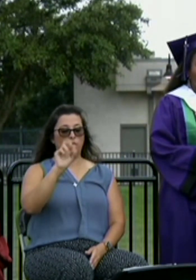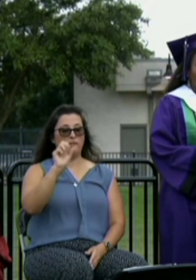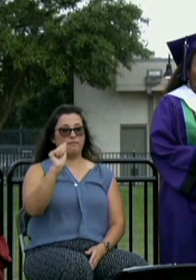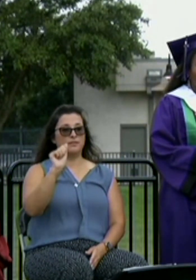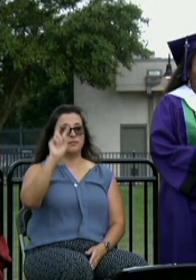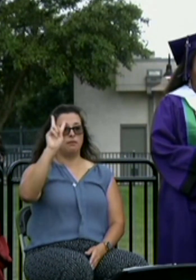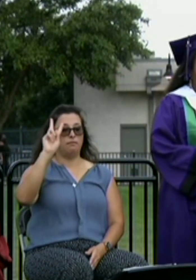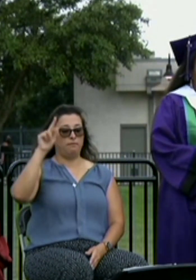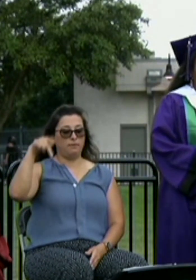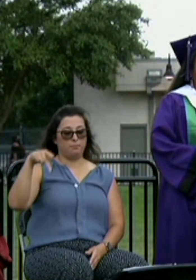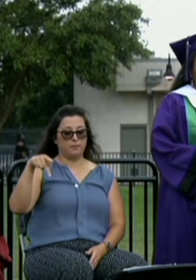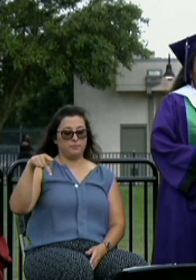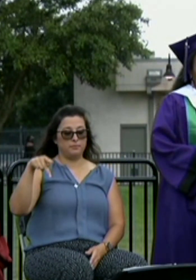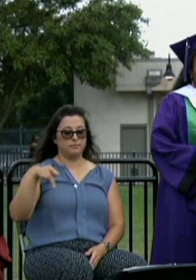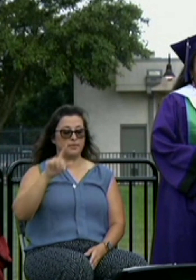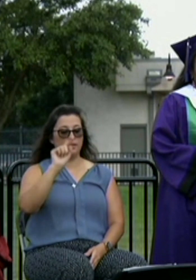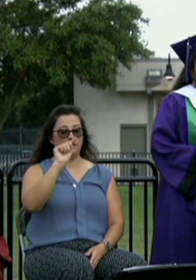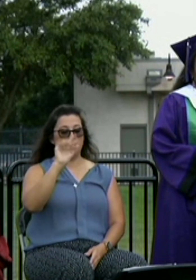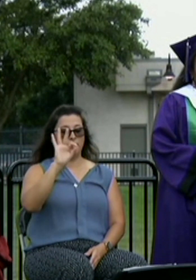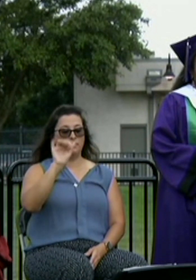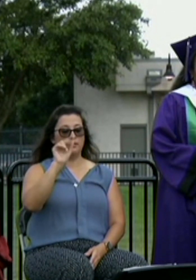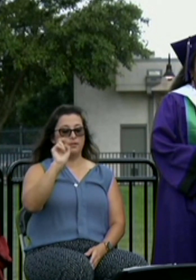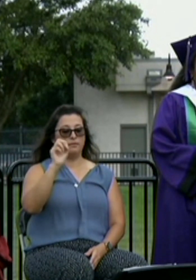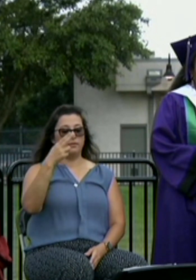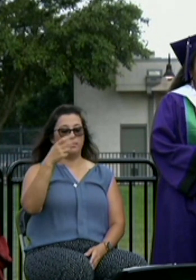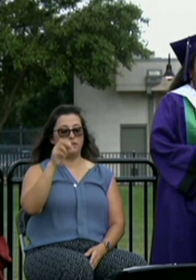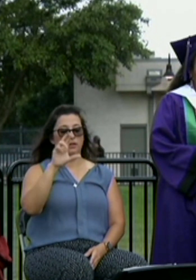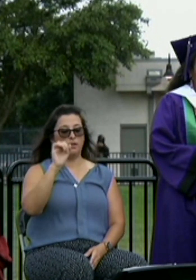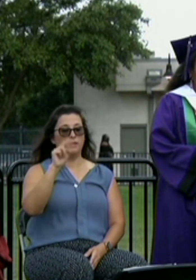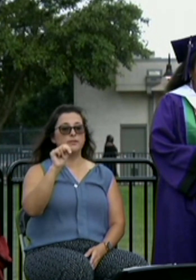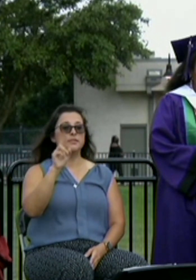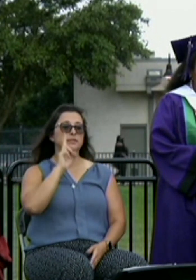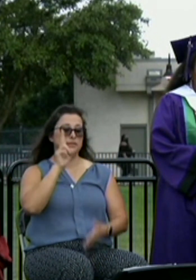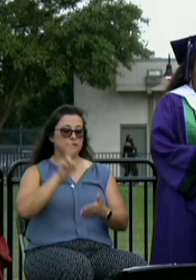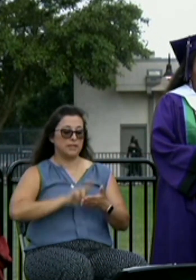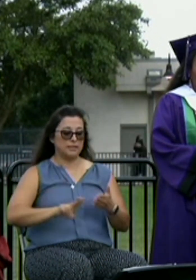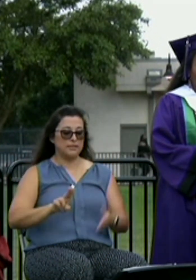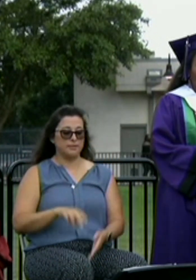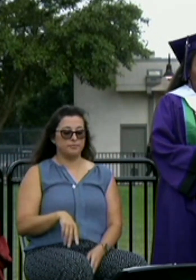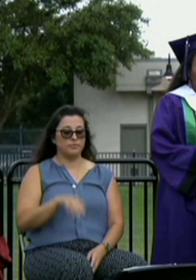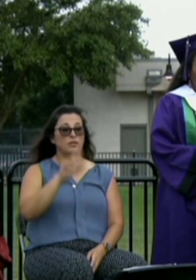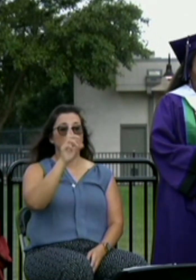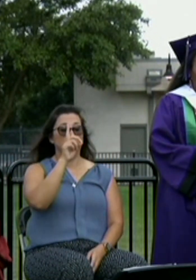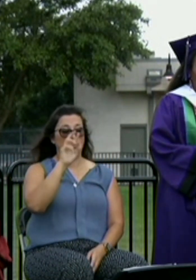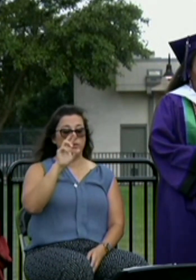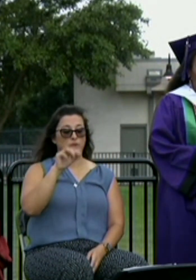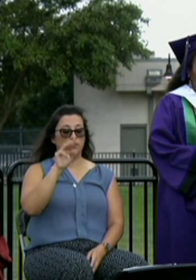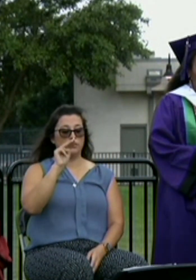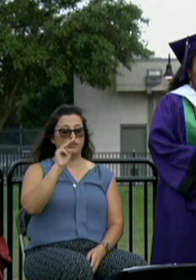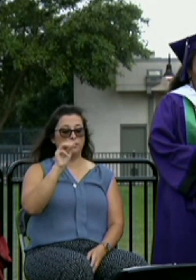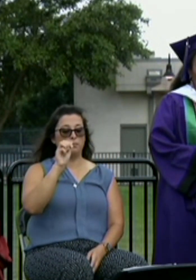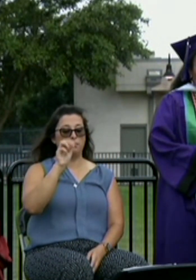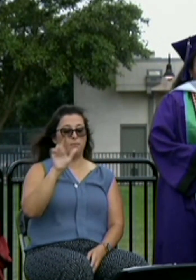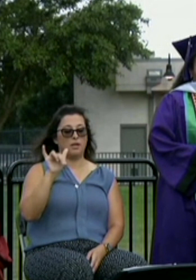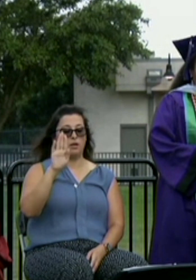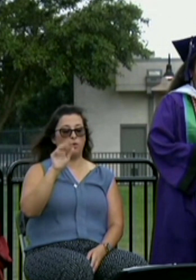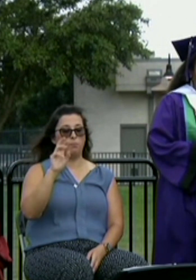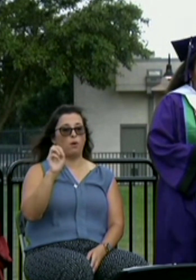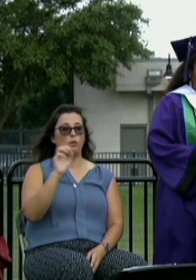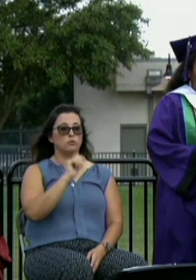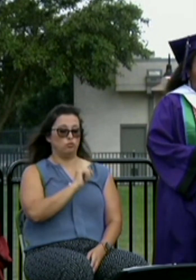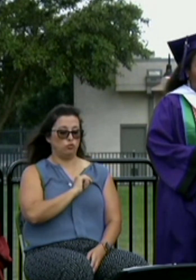Vice President. Tiffany Harrison, Secretary. Dr. Mary Bone,